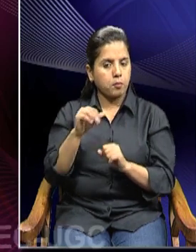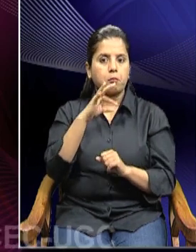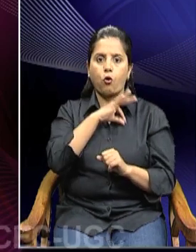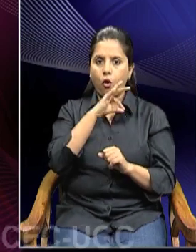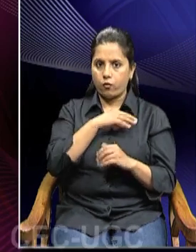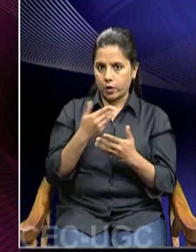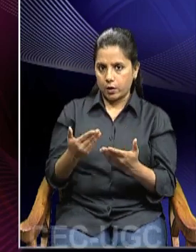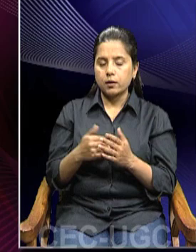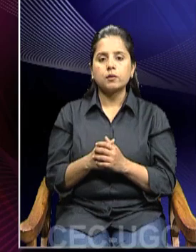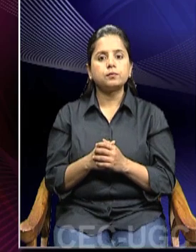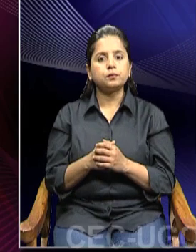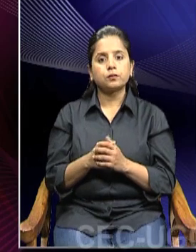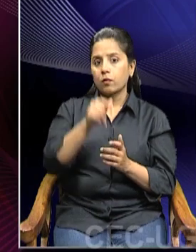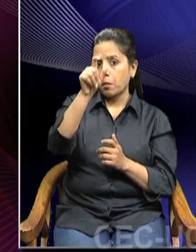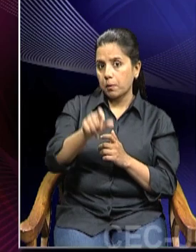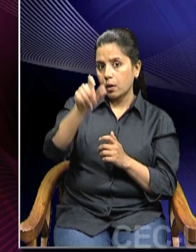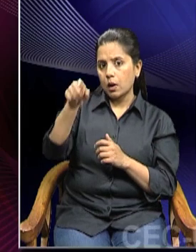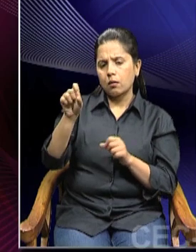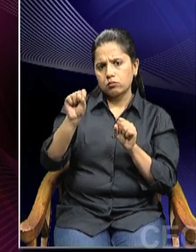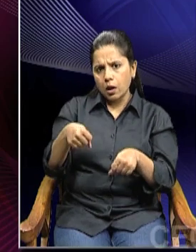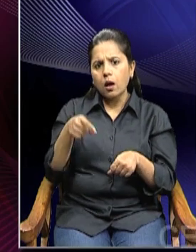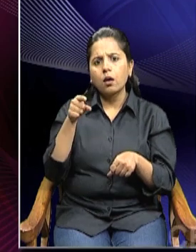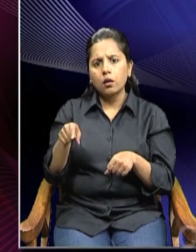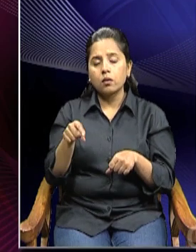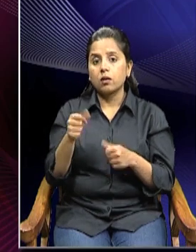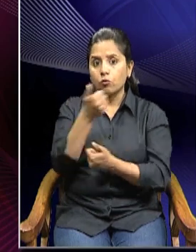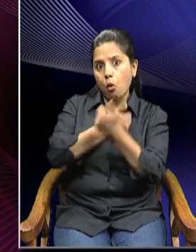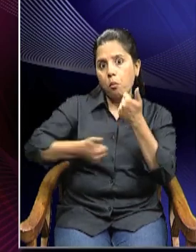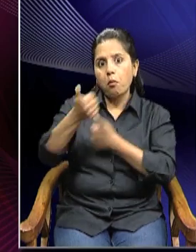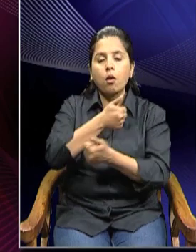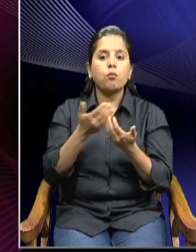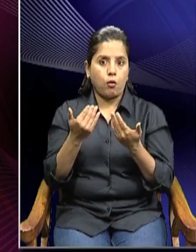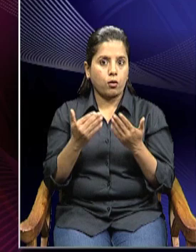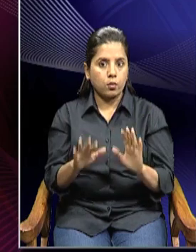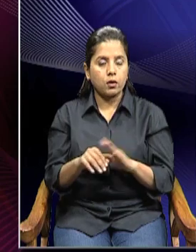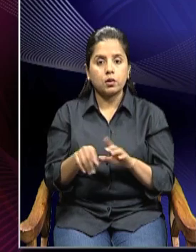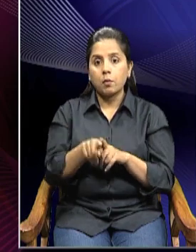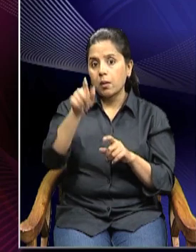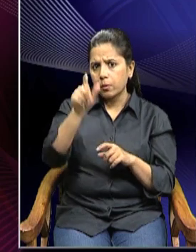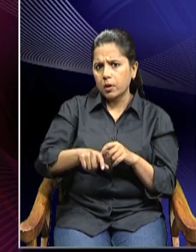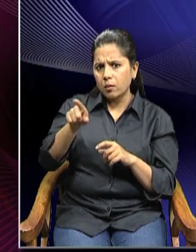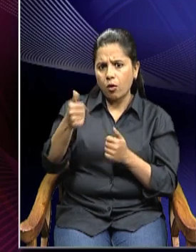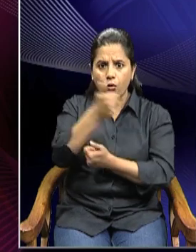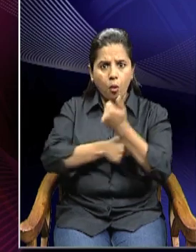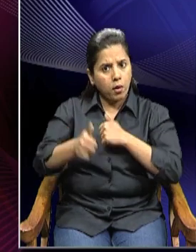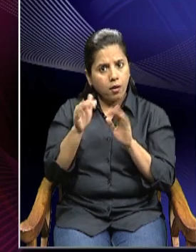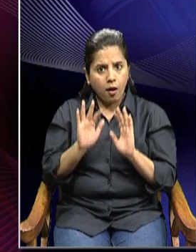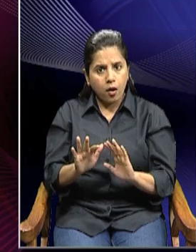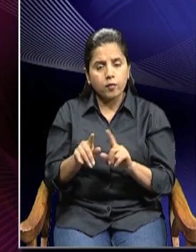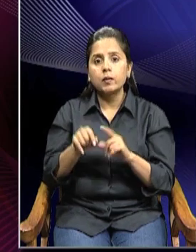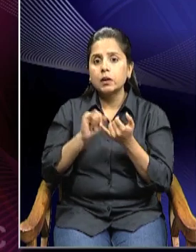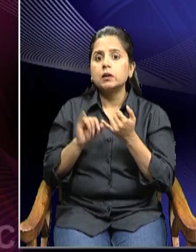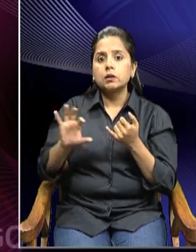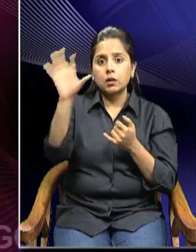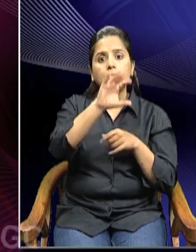profit. Individuals can also be competitive. Just as individuals are competitive, states